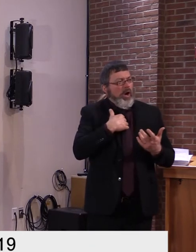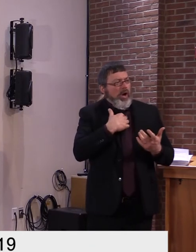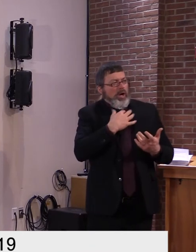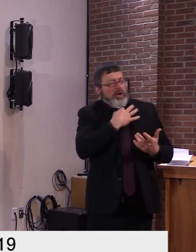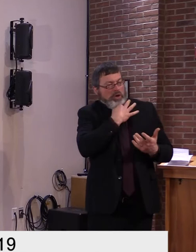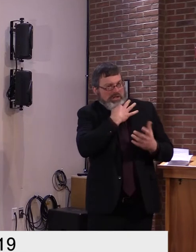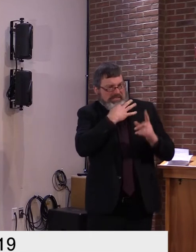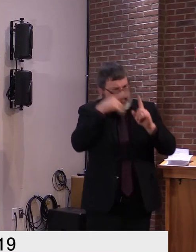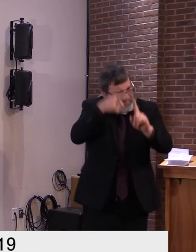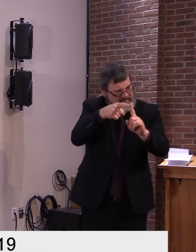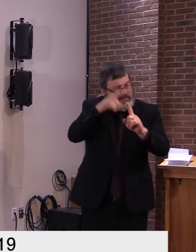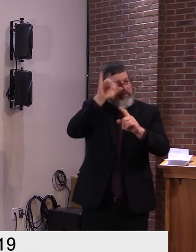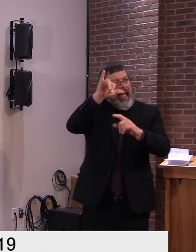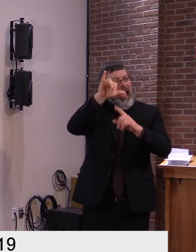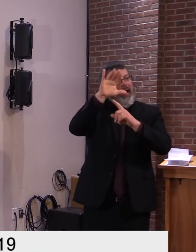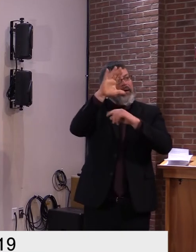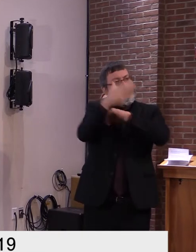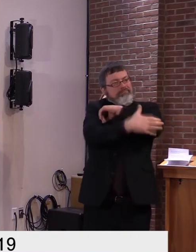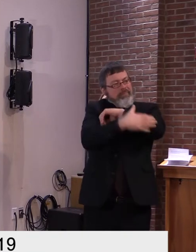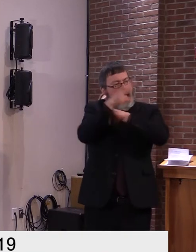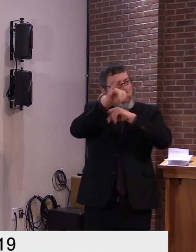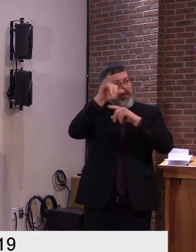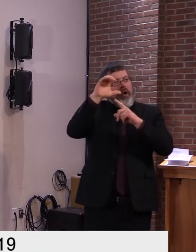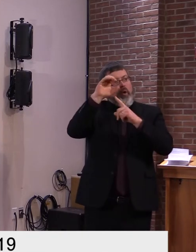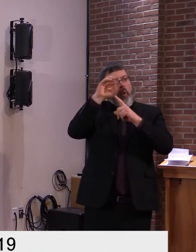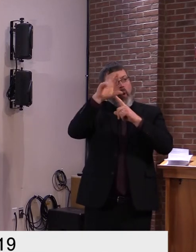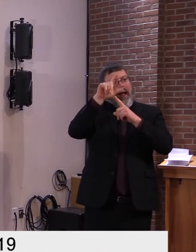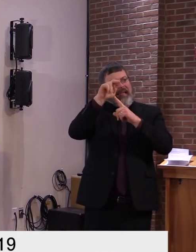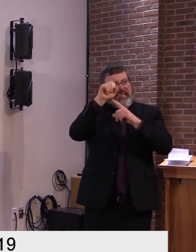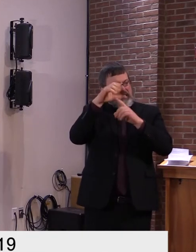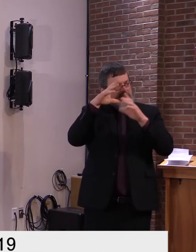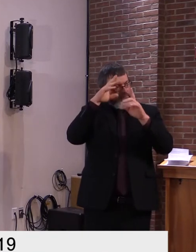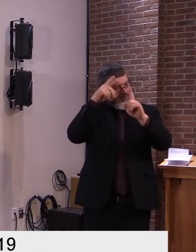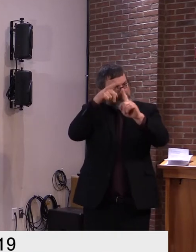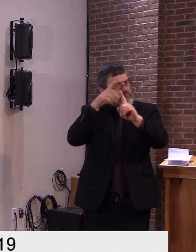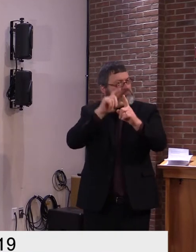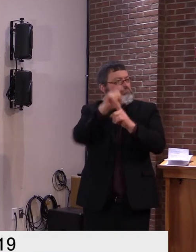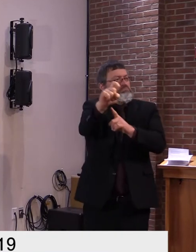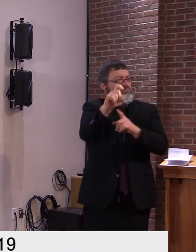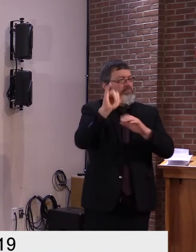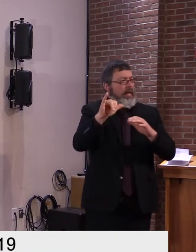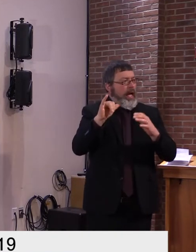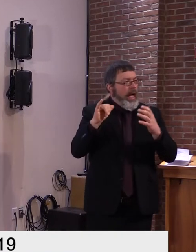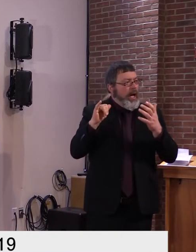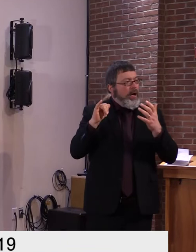multiple vaccines from different vendors when and if they become available?